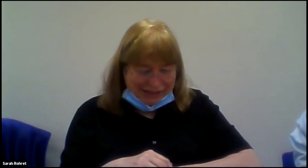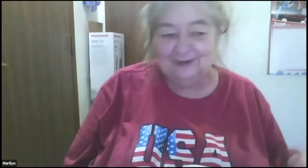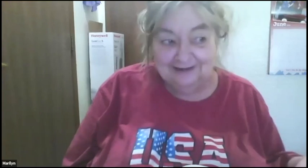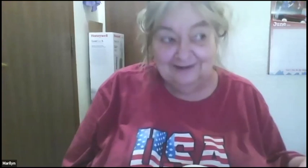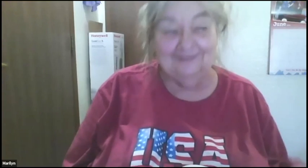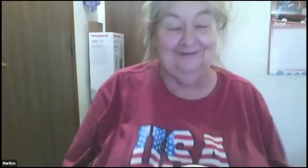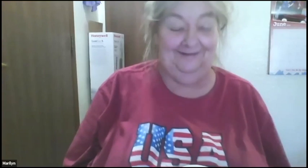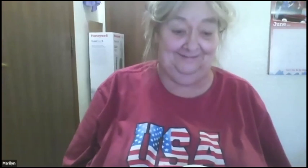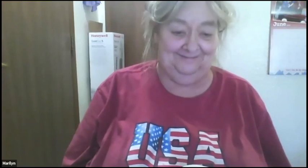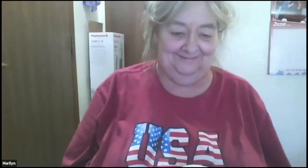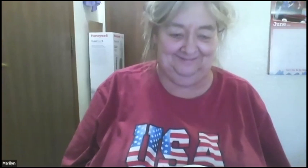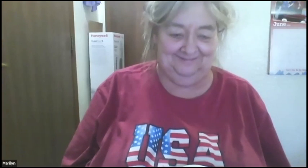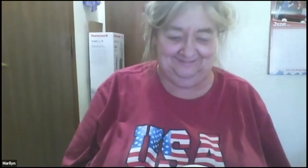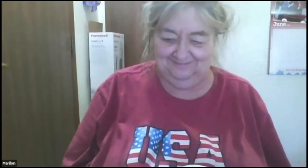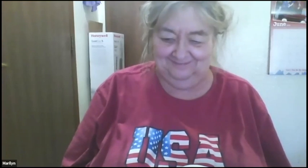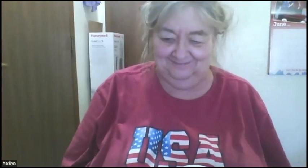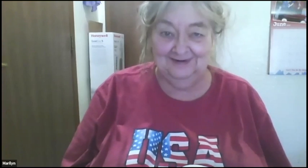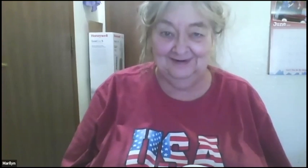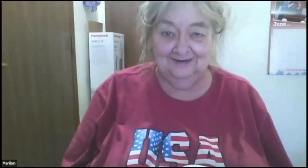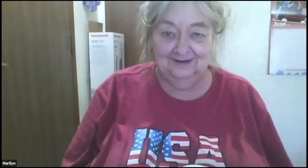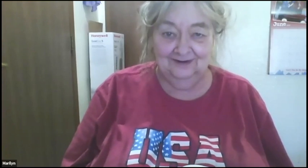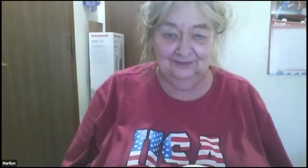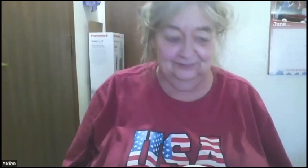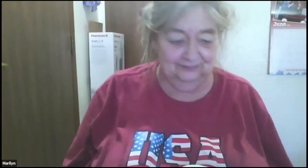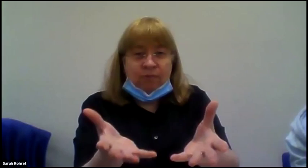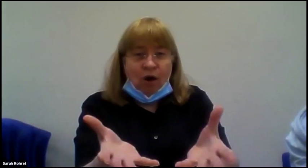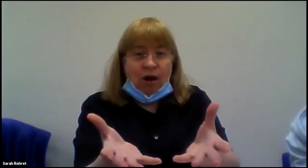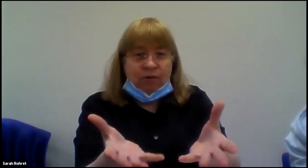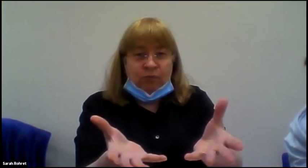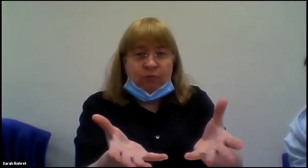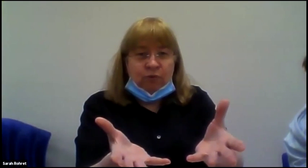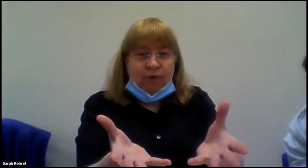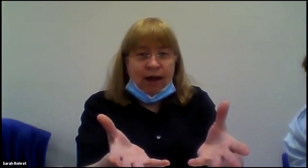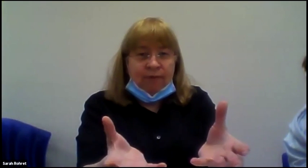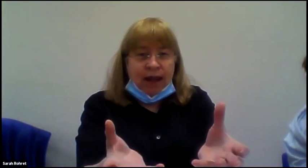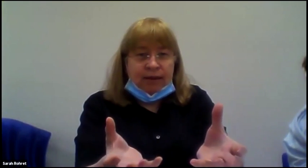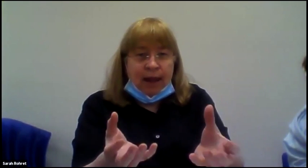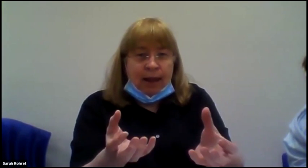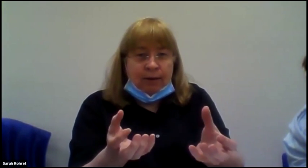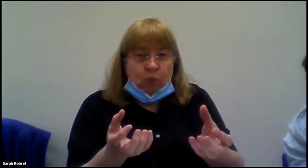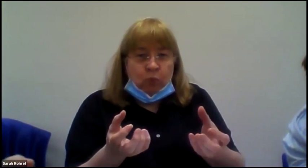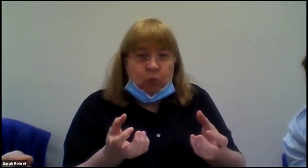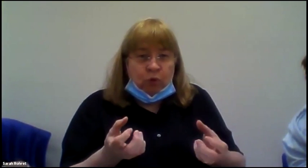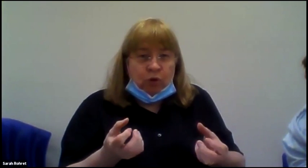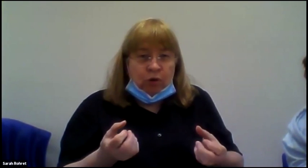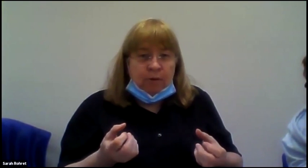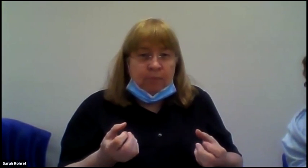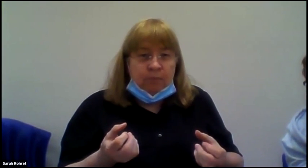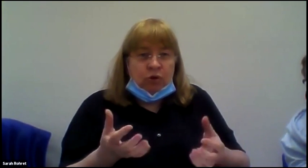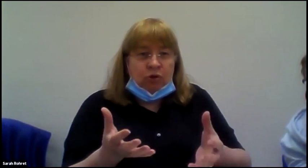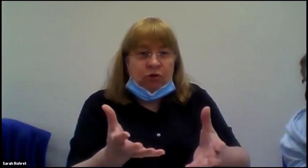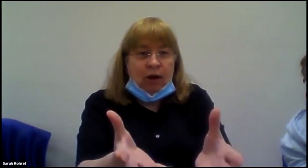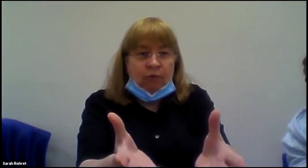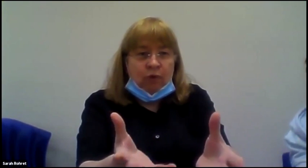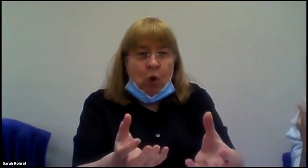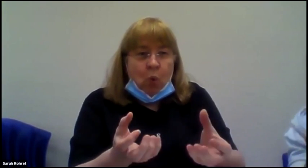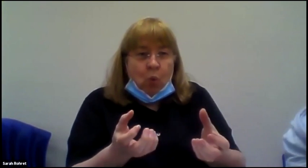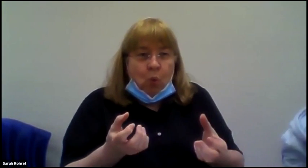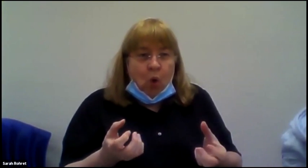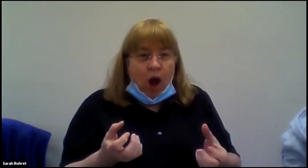Sweet. Yeah. Want, you take your P5 hands and curl them to yourself. Want.